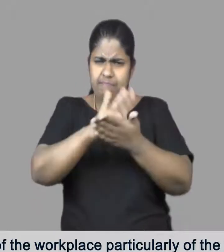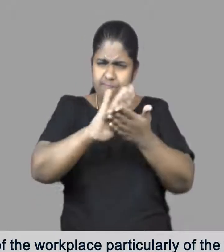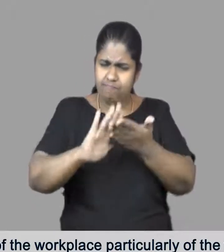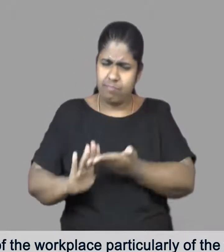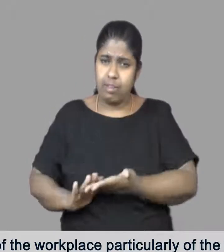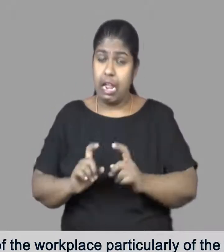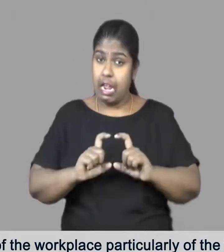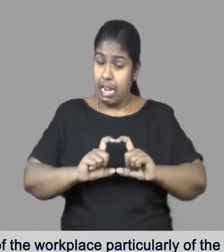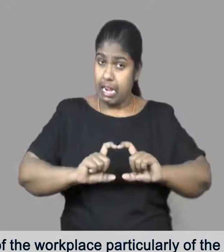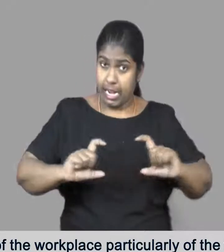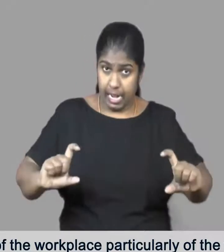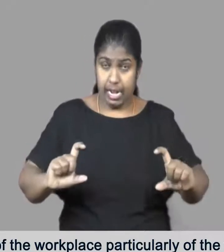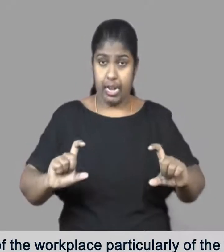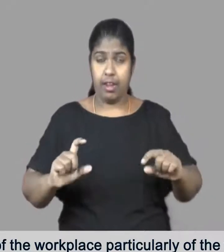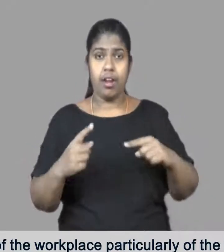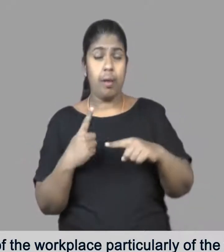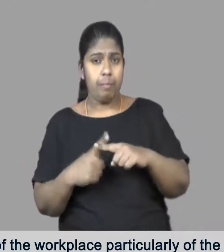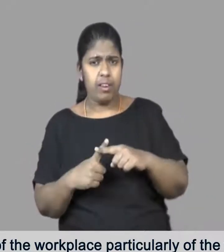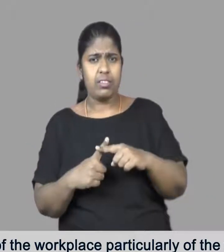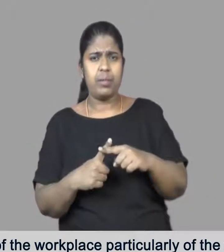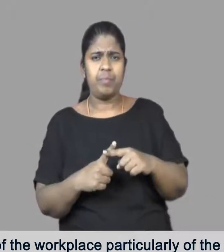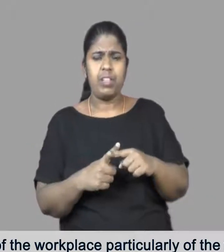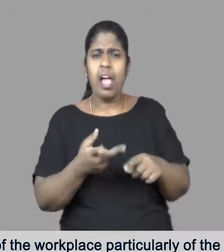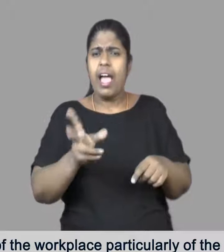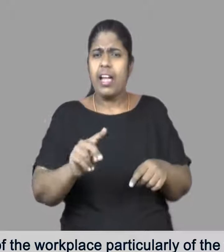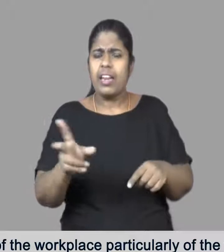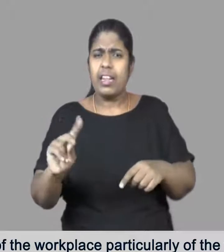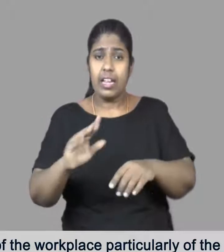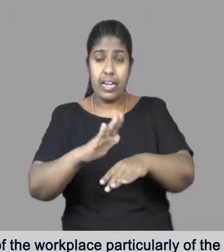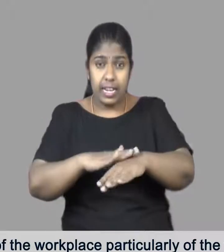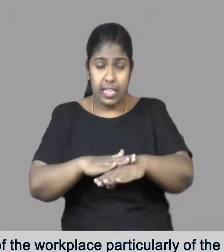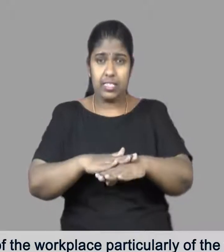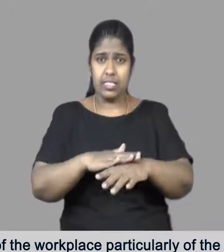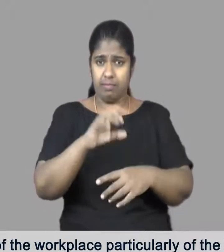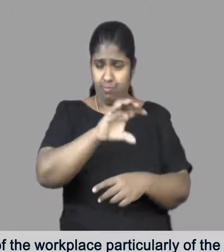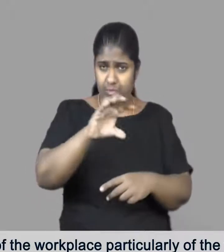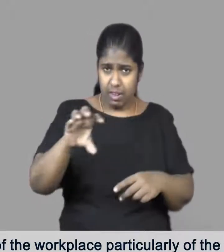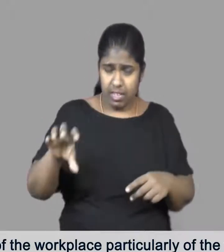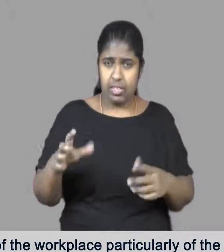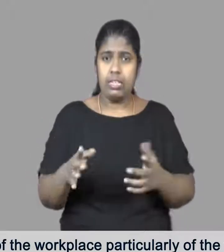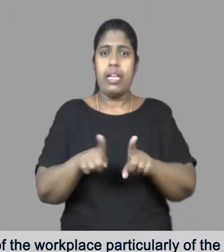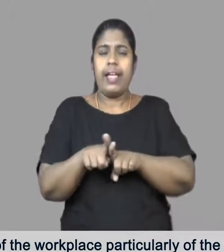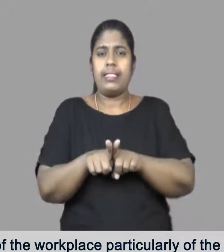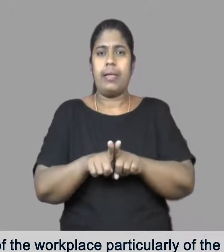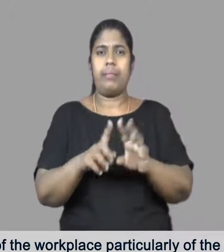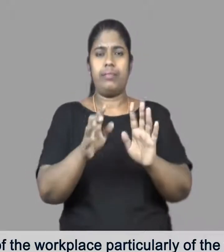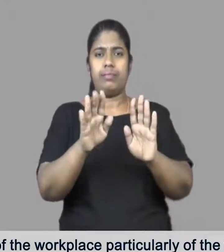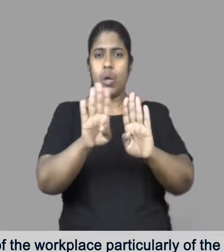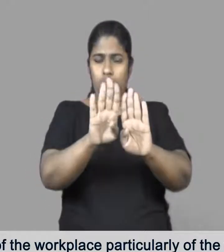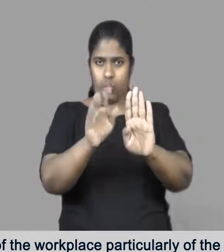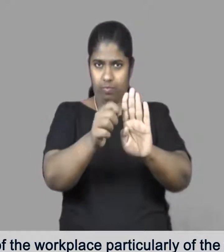workplace, particularly of the frequently touched surfaces, to